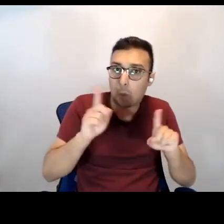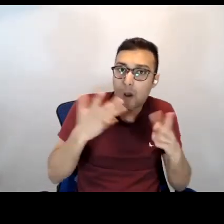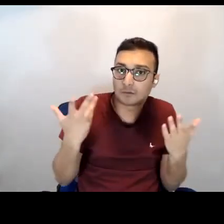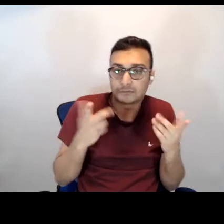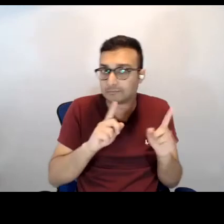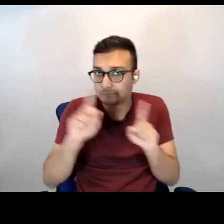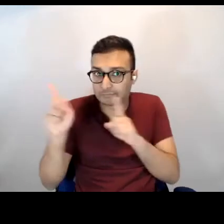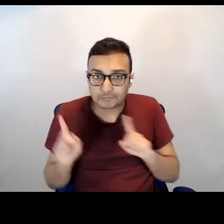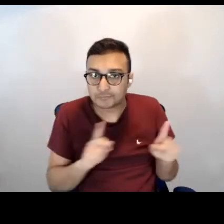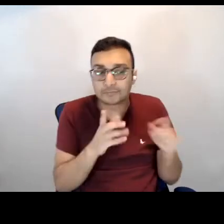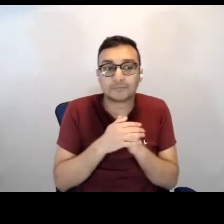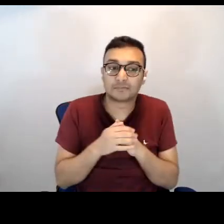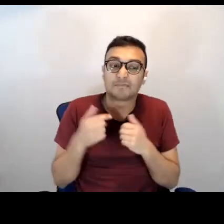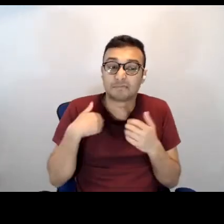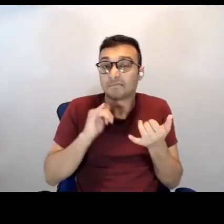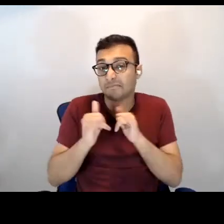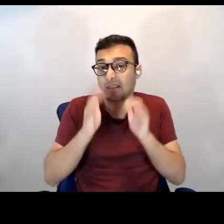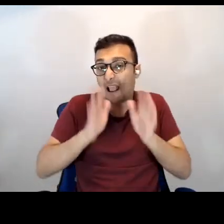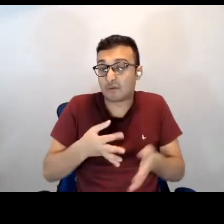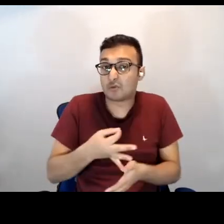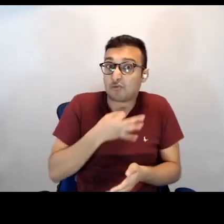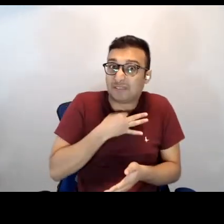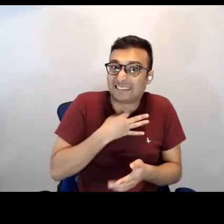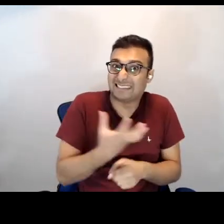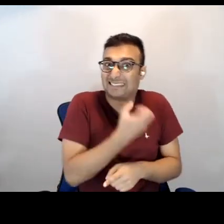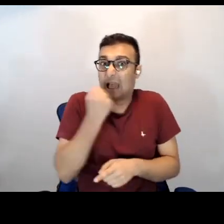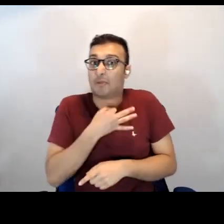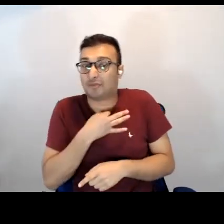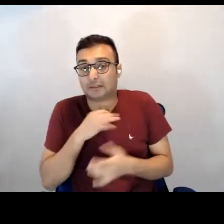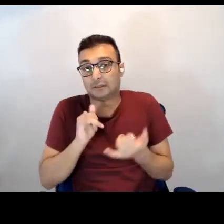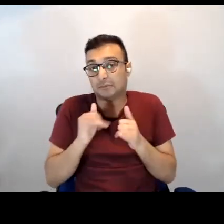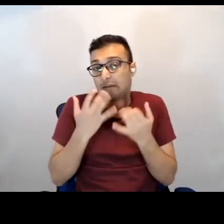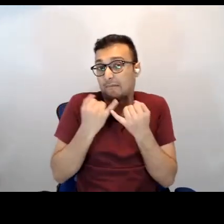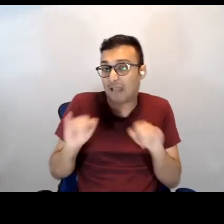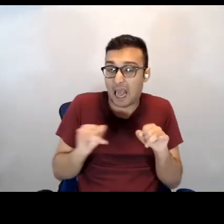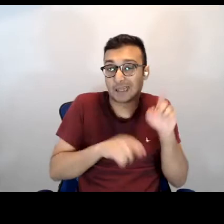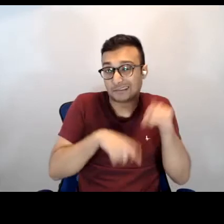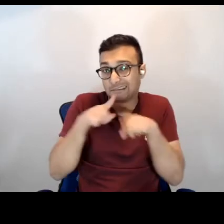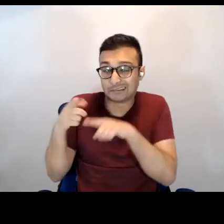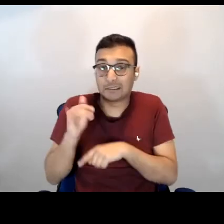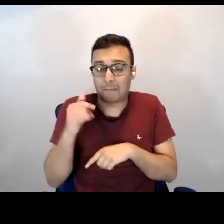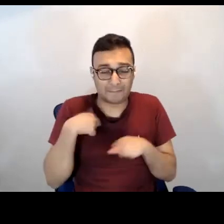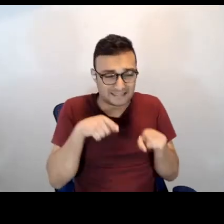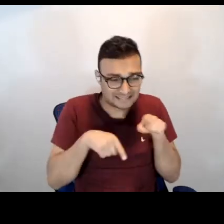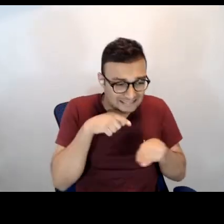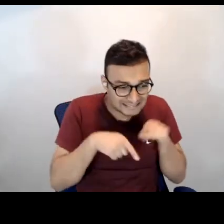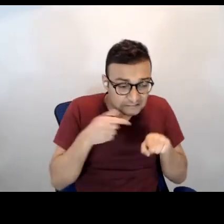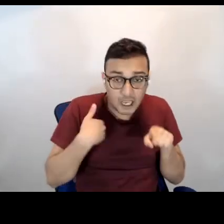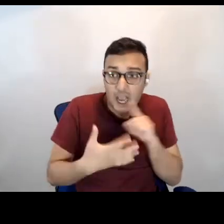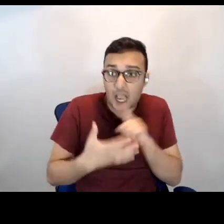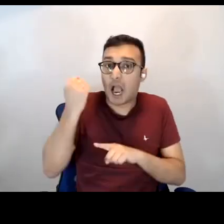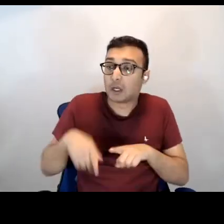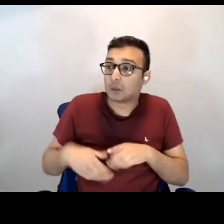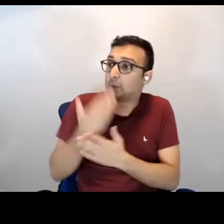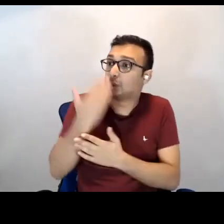take risks, sometimes to fail, and often to find new ways of doing things that help us address this need. It's a £20